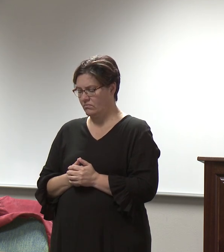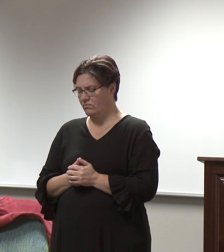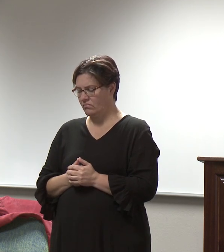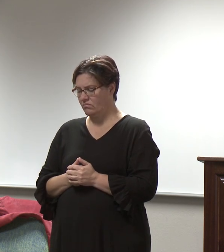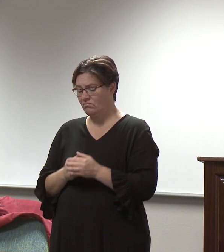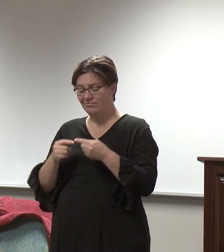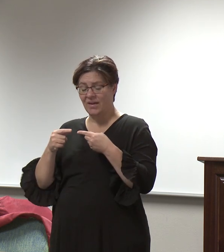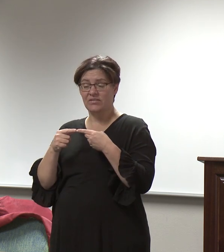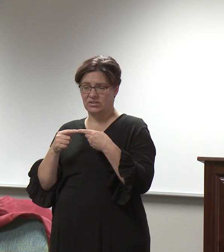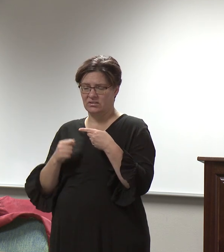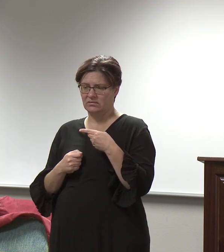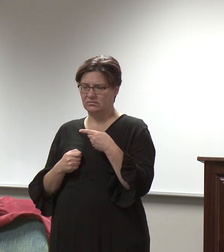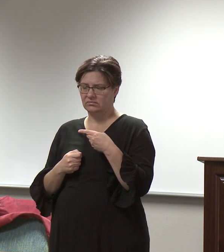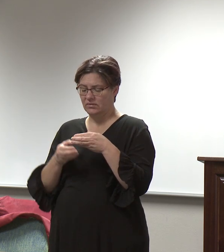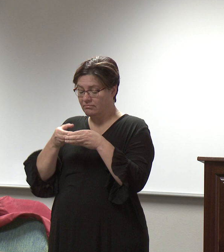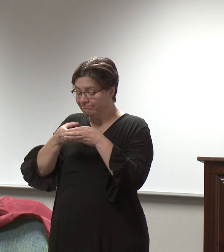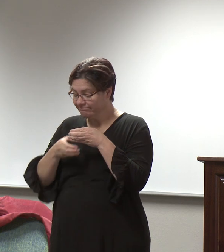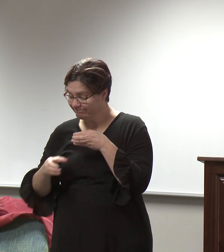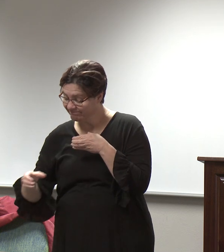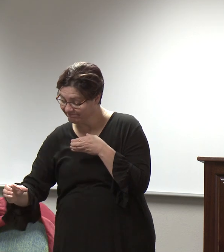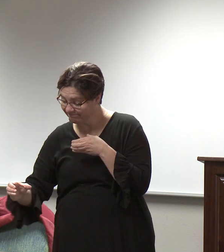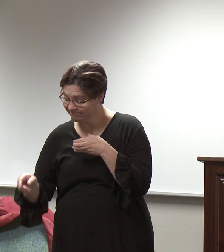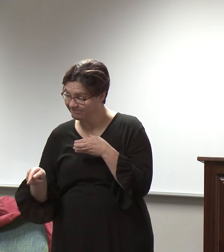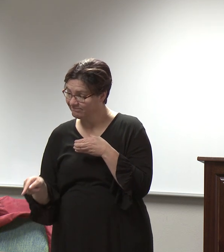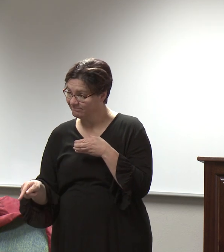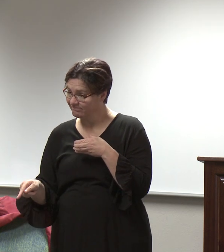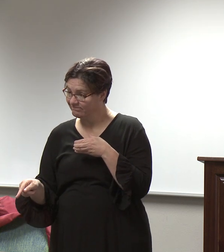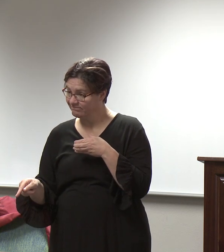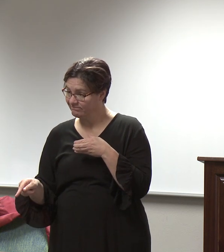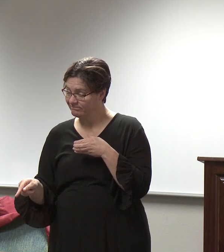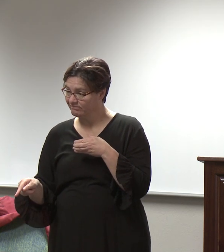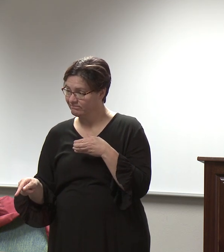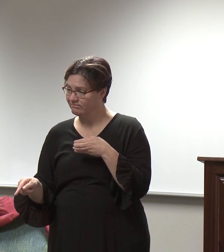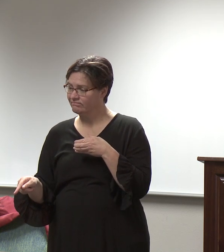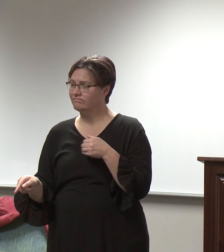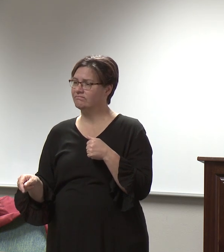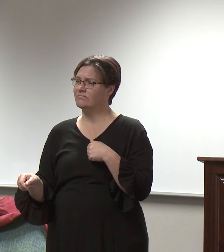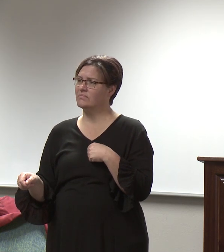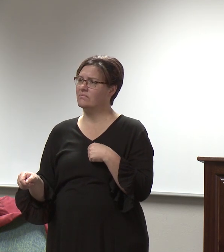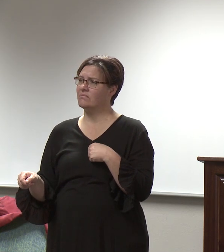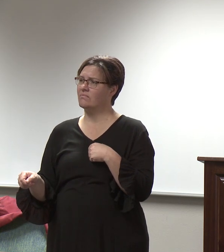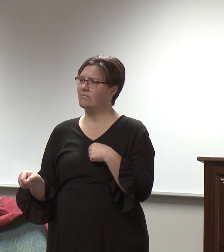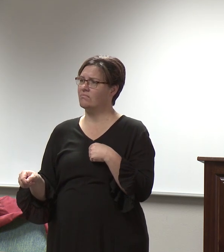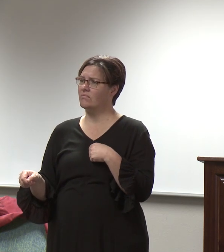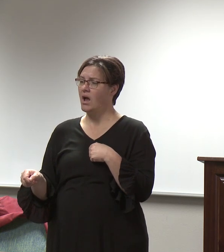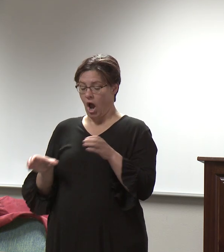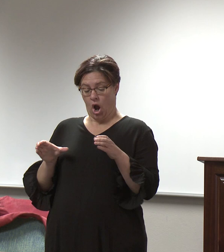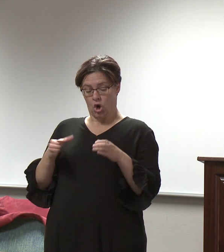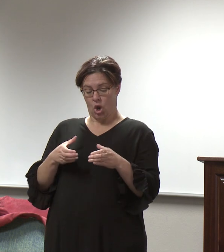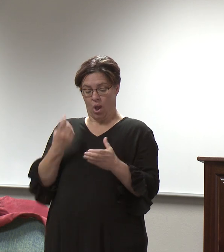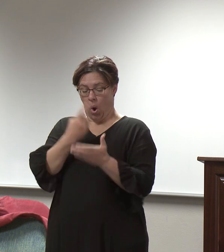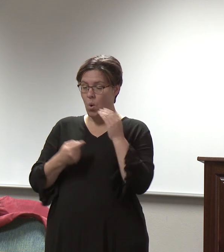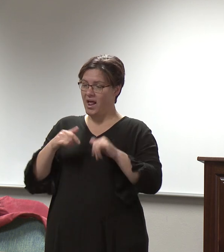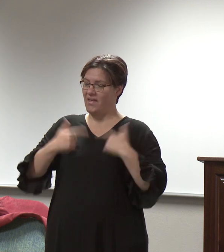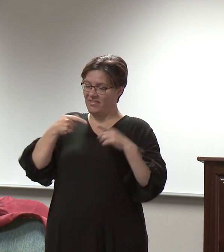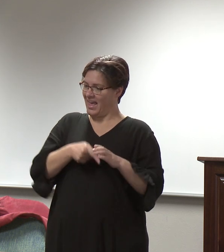The problem with decolonizing is that we live not just in colonial societies,